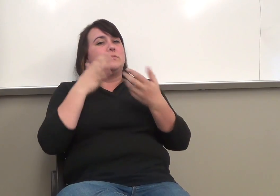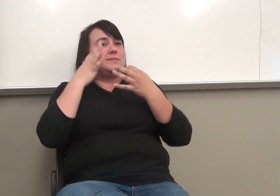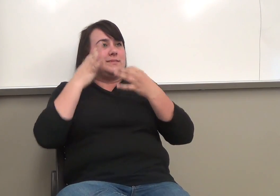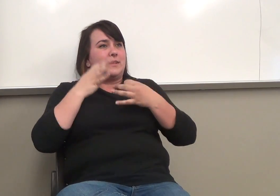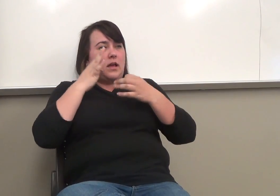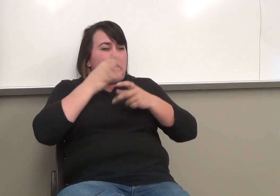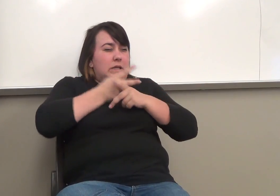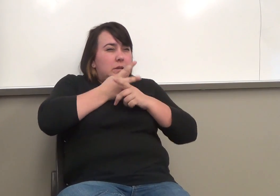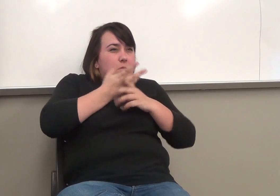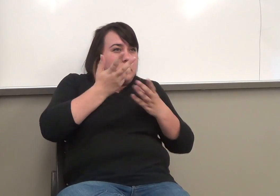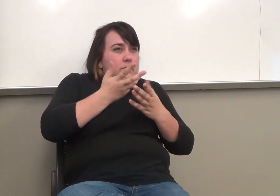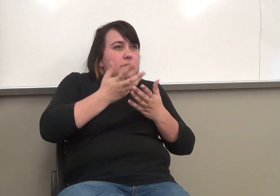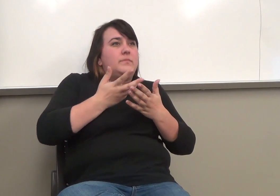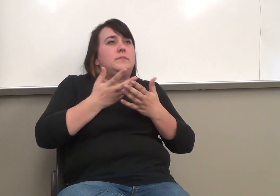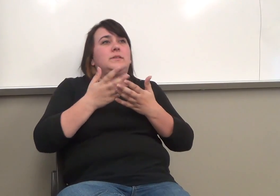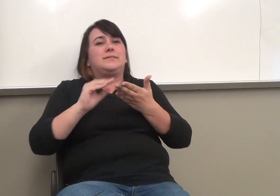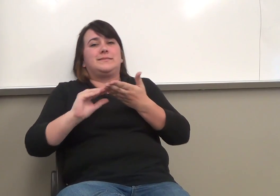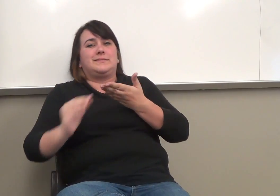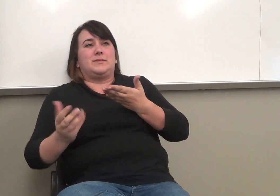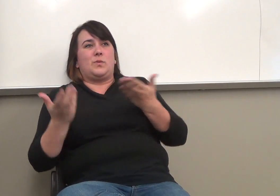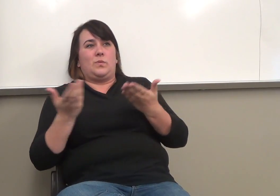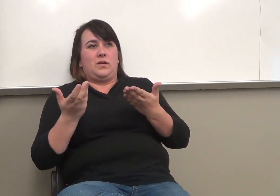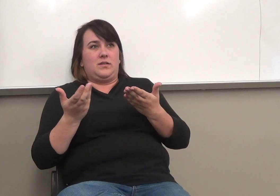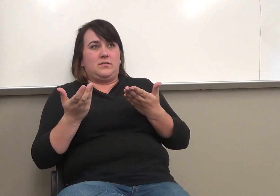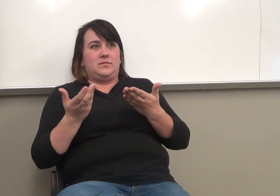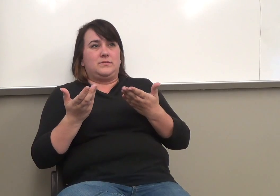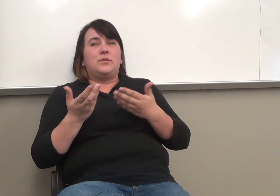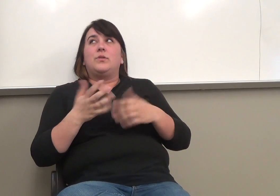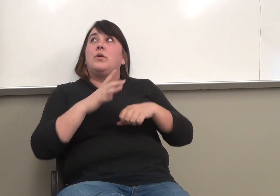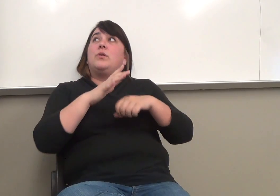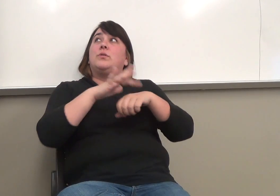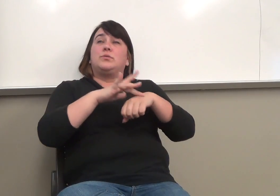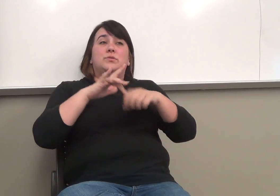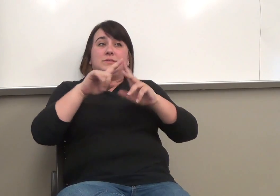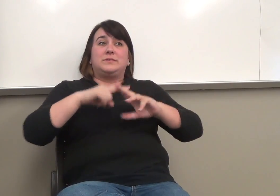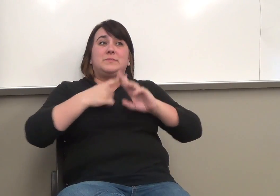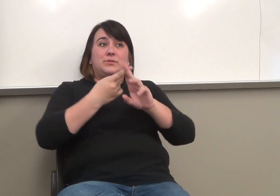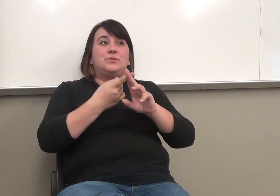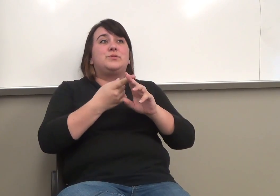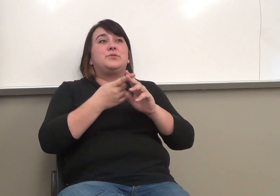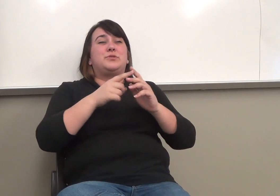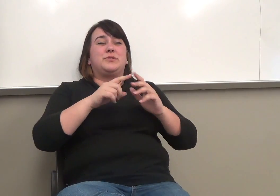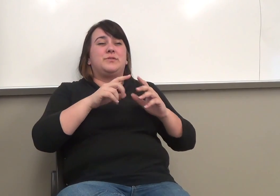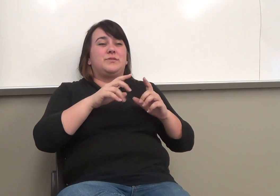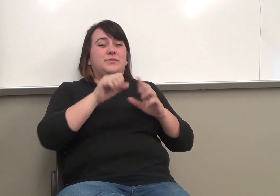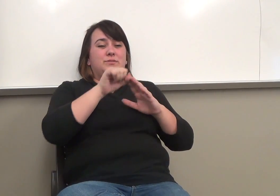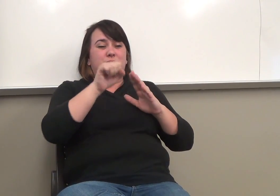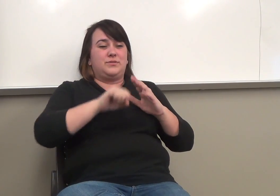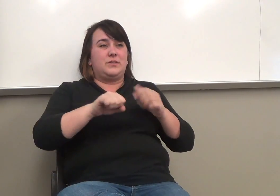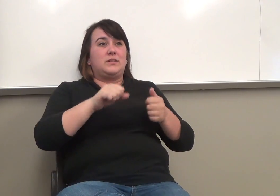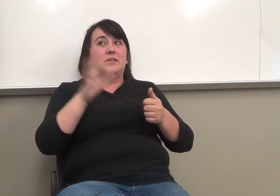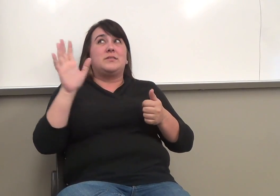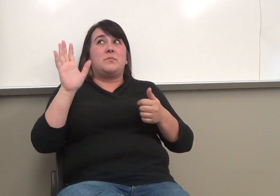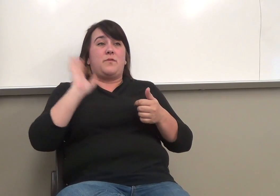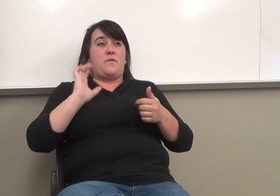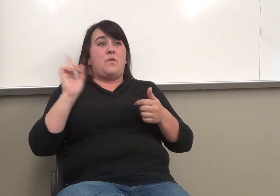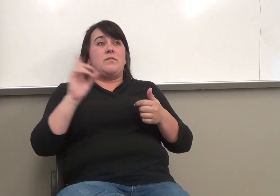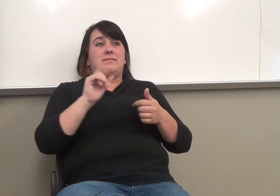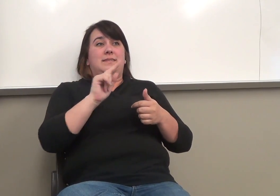decisions. So early in the semester, and this is problematic because this date used to be a lot later in the semester.